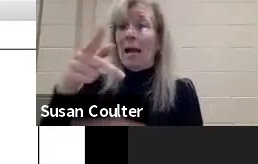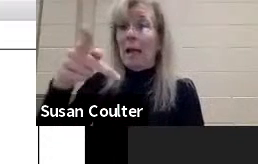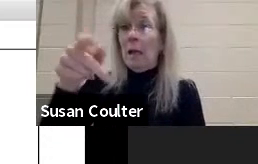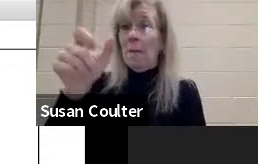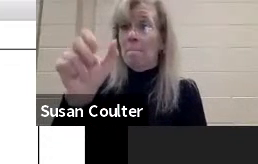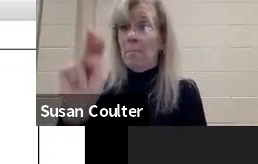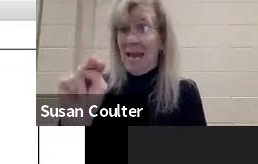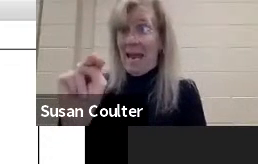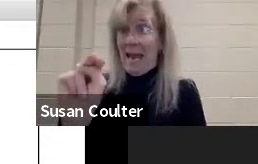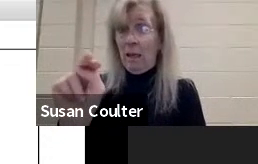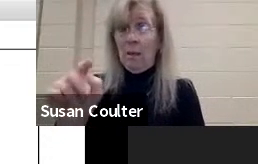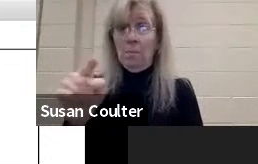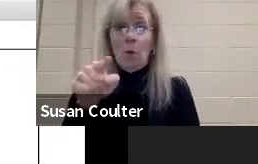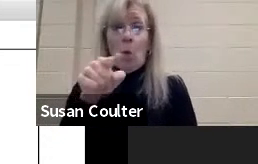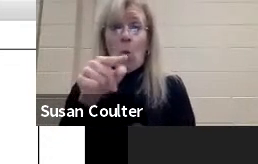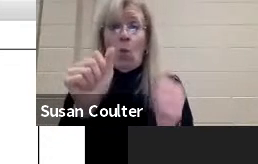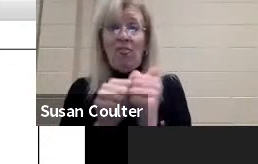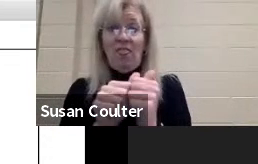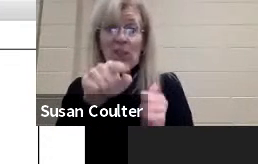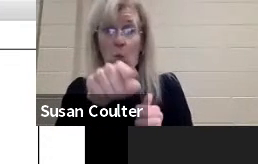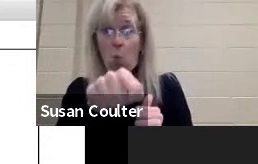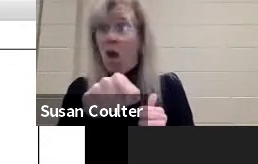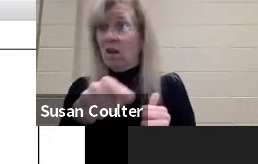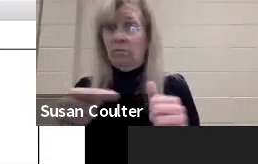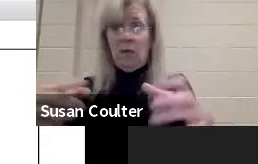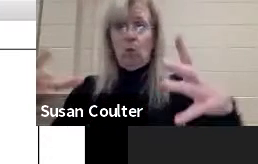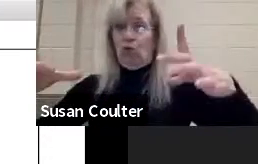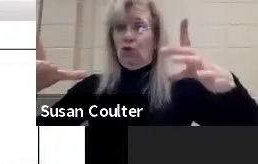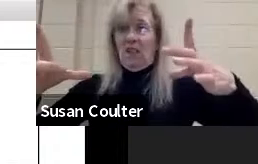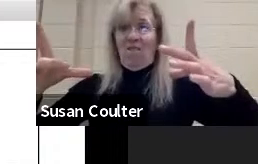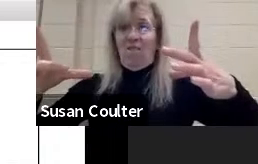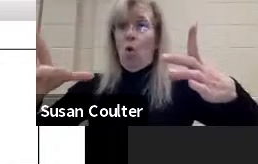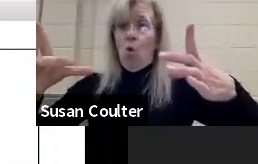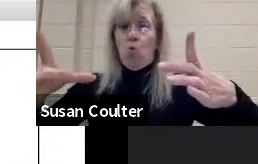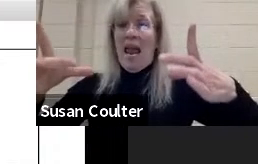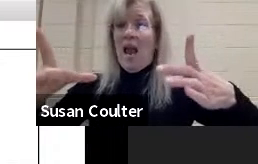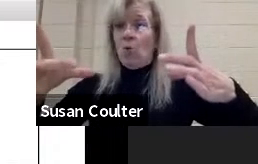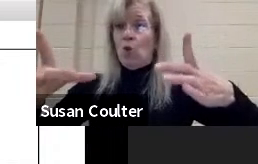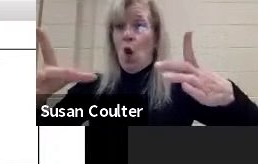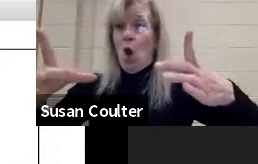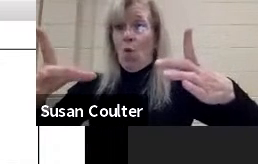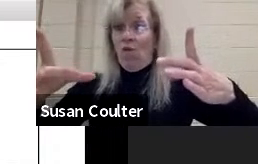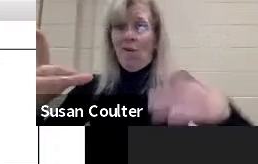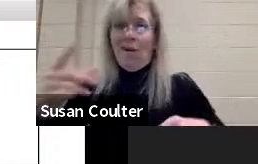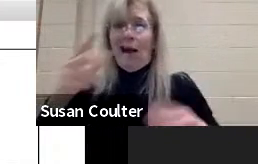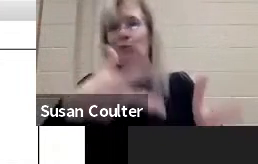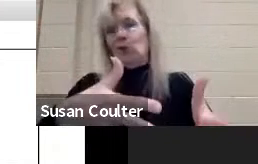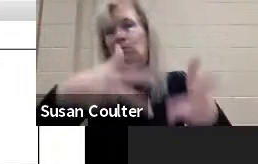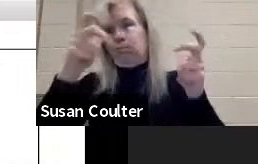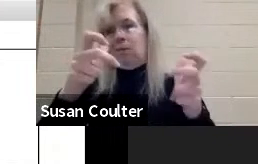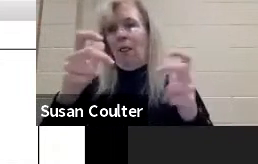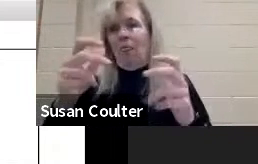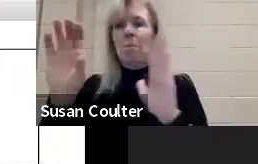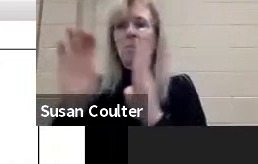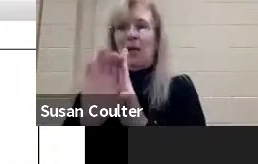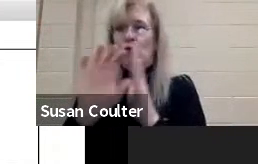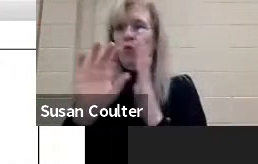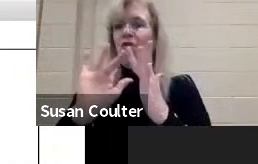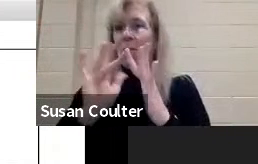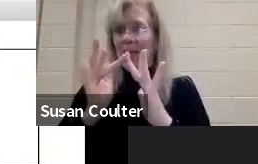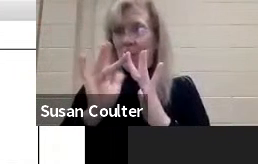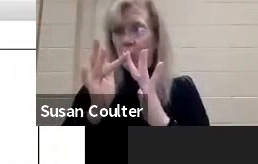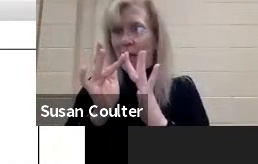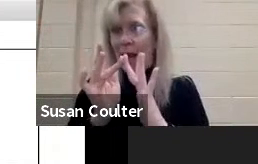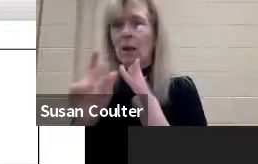have the right pan. With this one, it was just a full round loaf. I just got